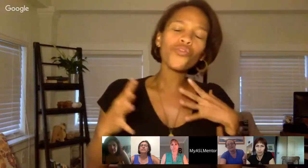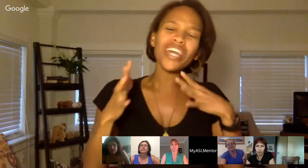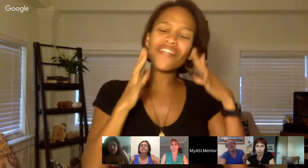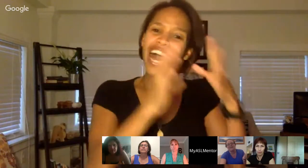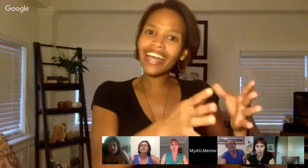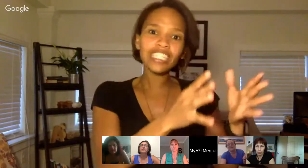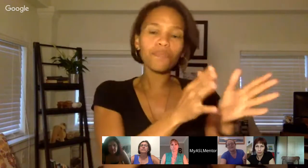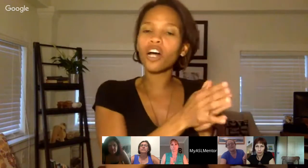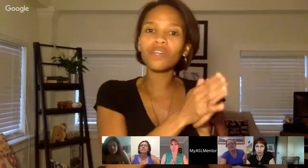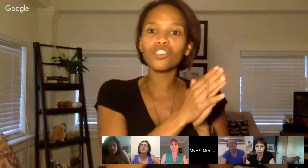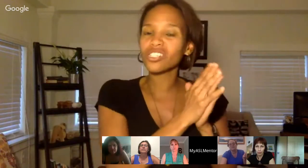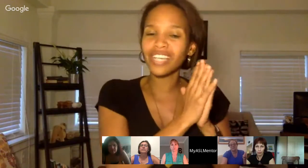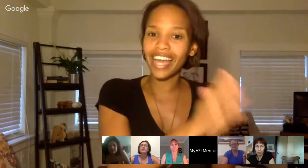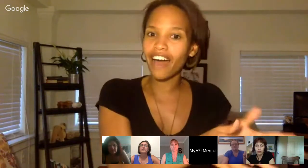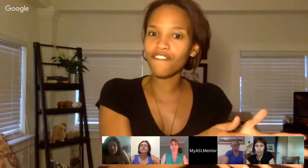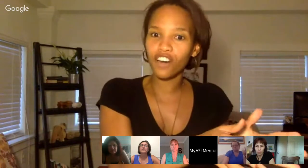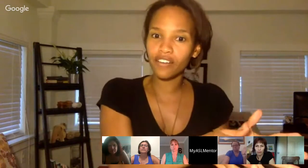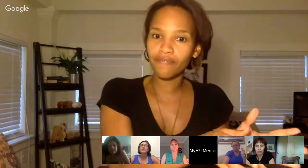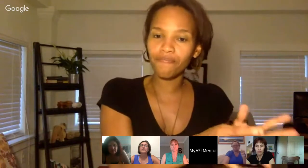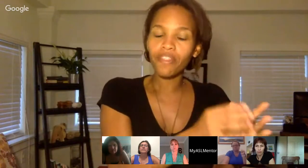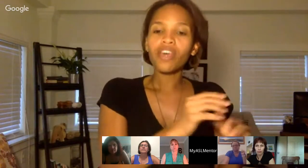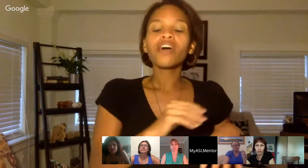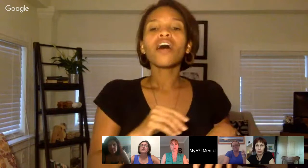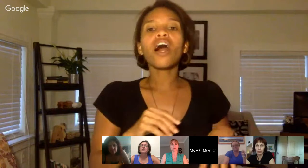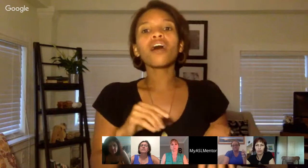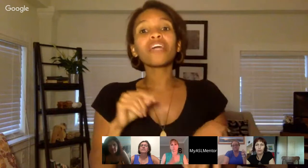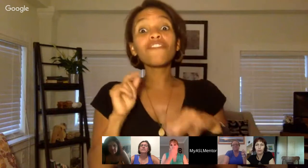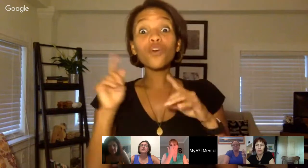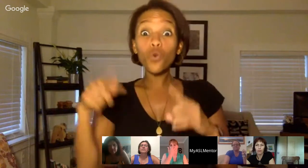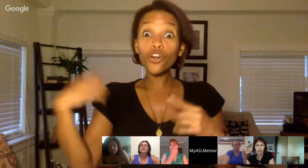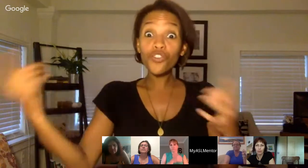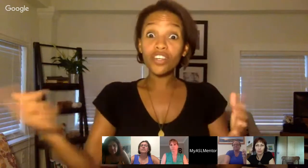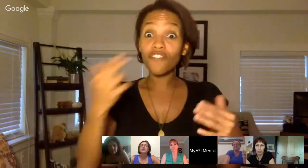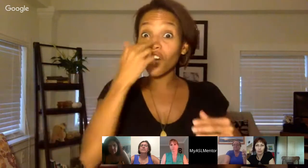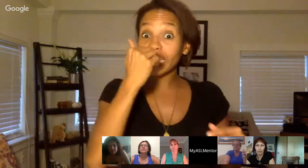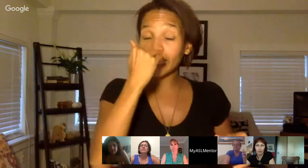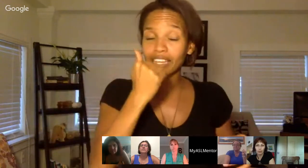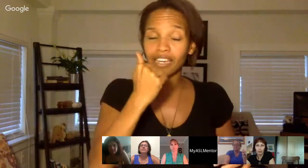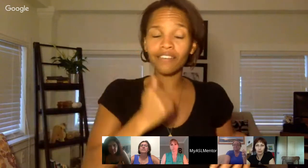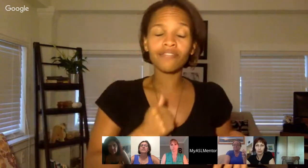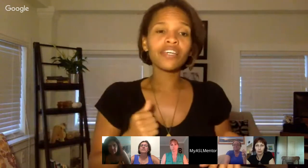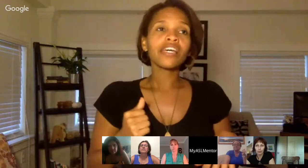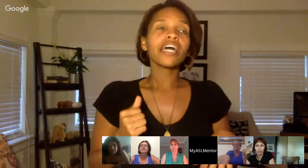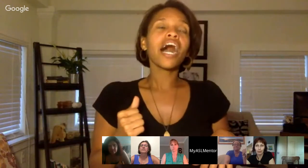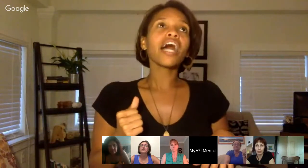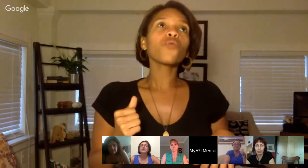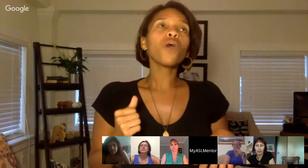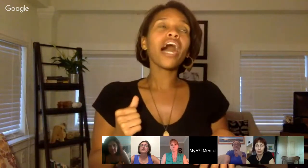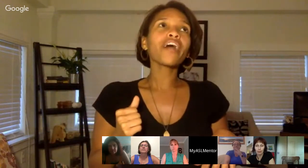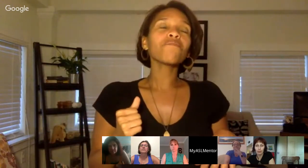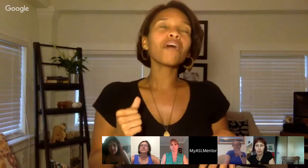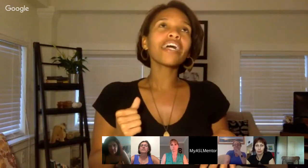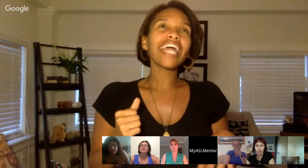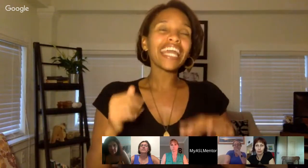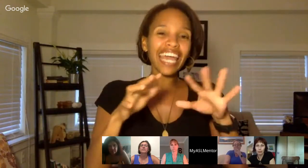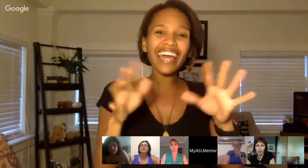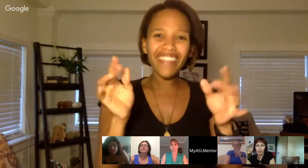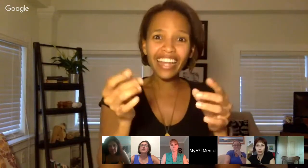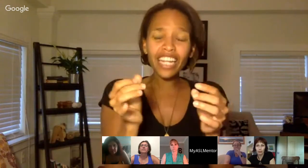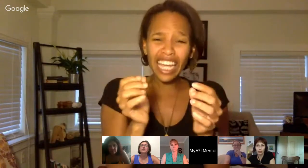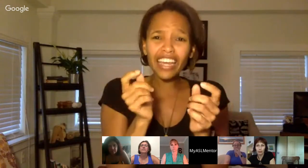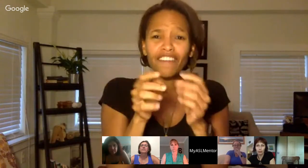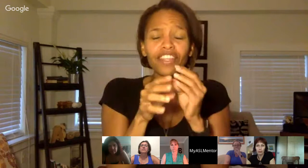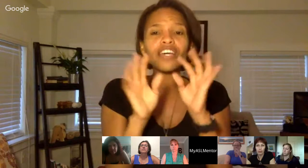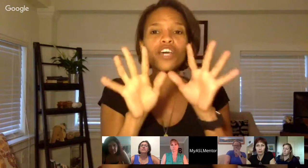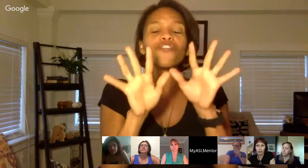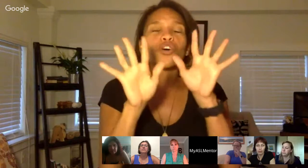So in that case, I probably would just say have fun. If it were the funny thing, I might, and